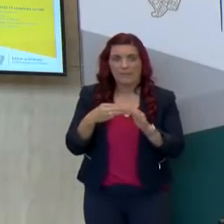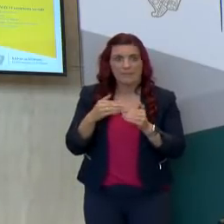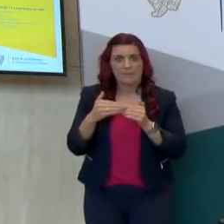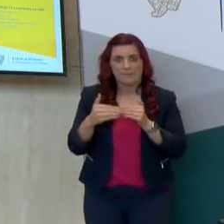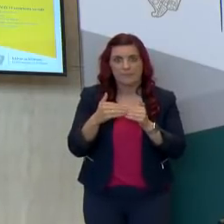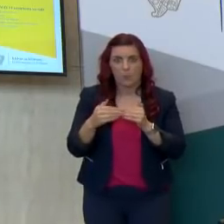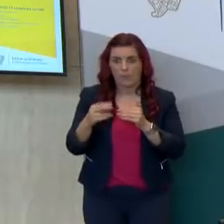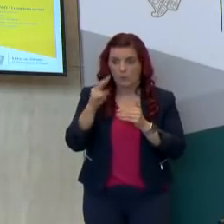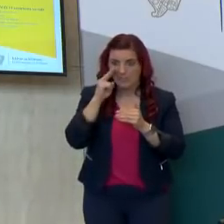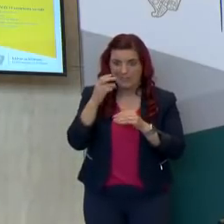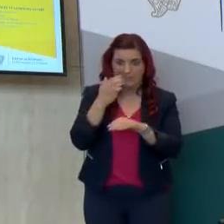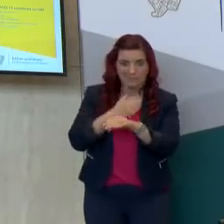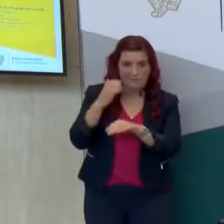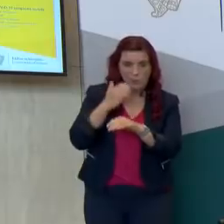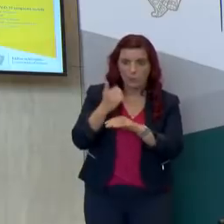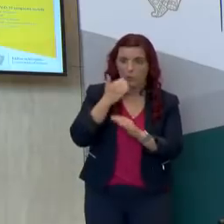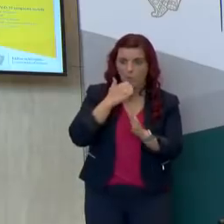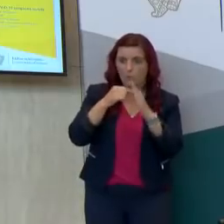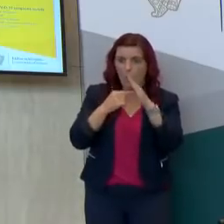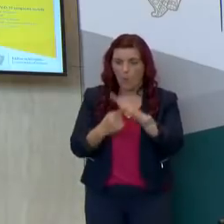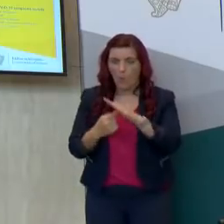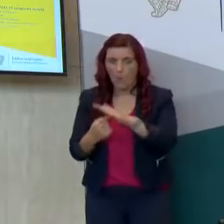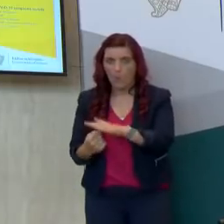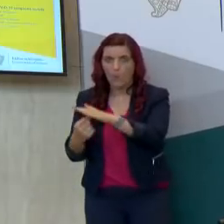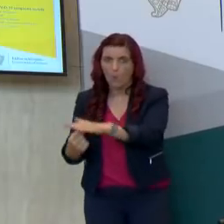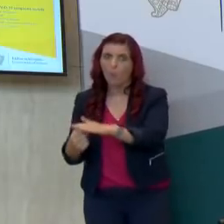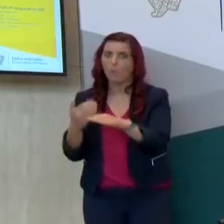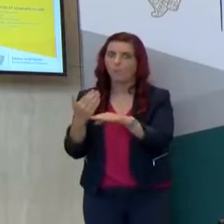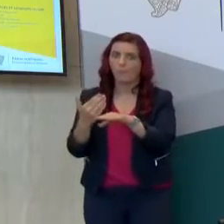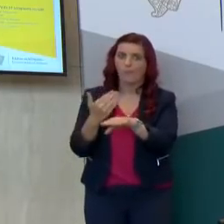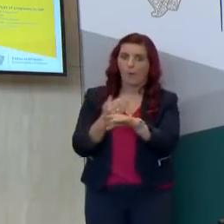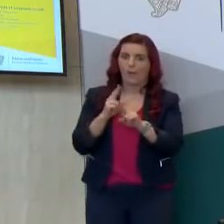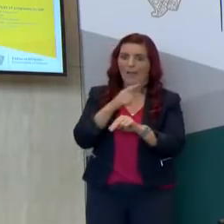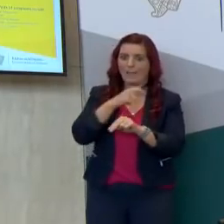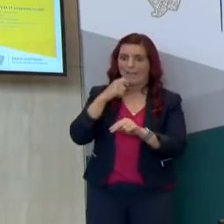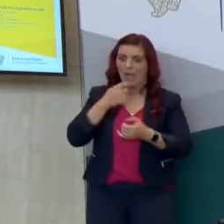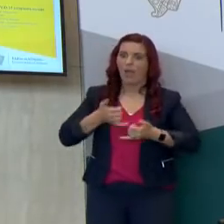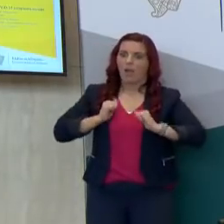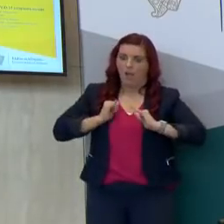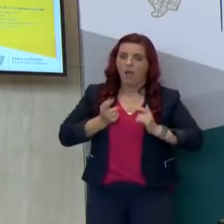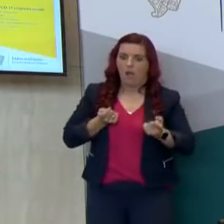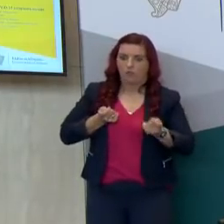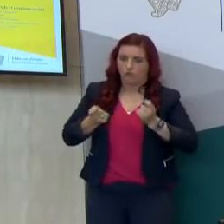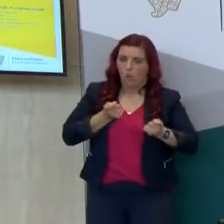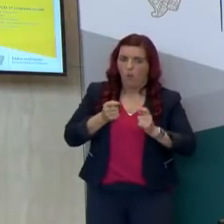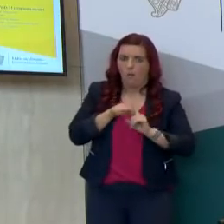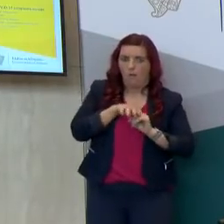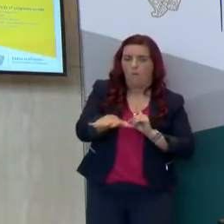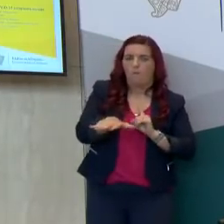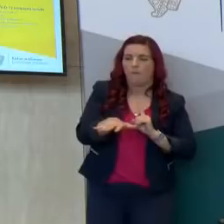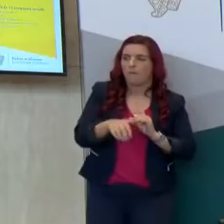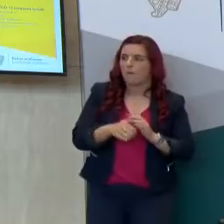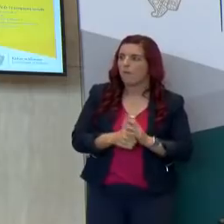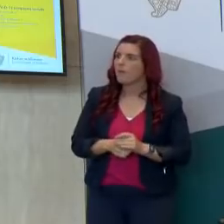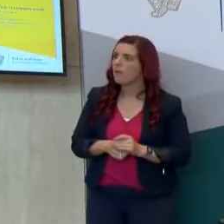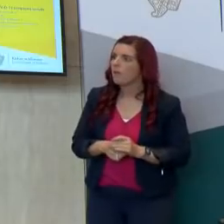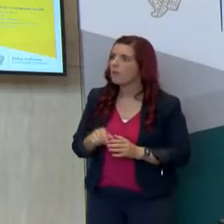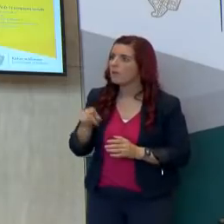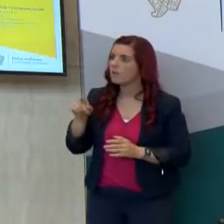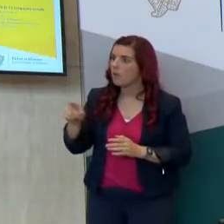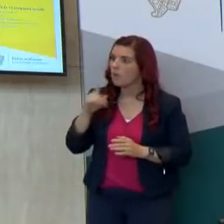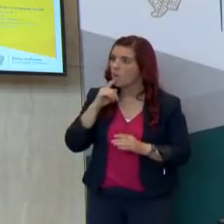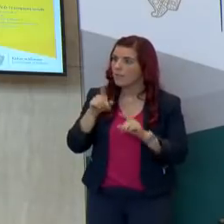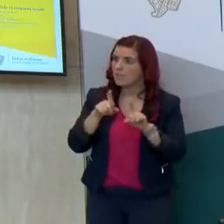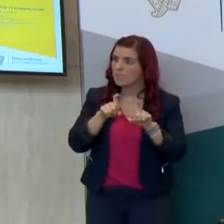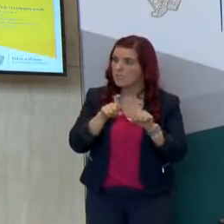seen through over a week or two before we can say we have a handle on what the disease is doing. But if it was to stabilise around where it